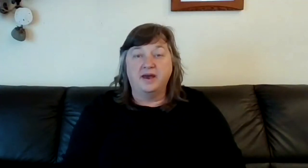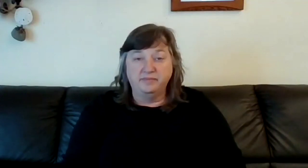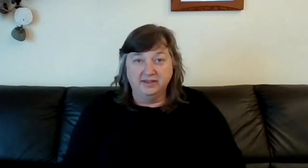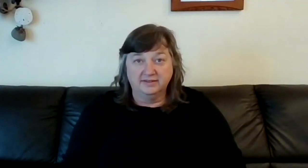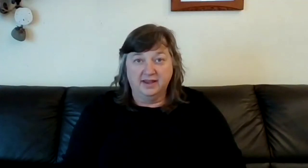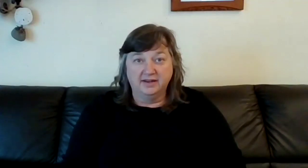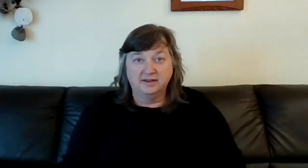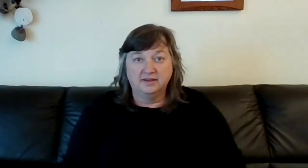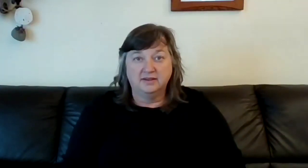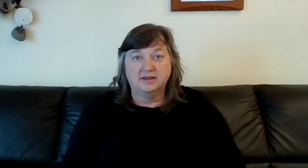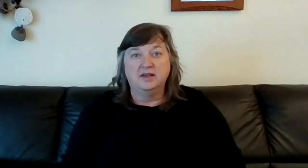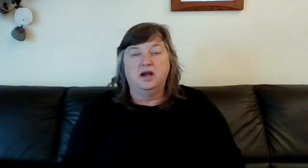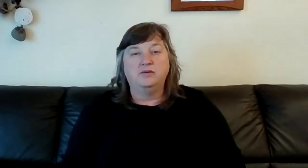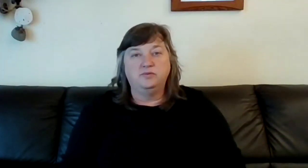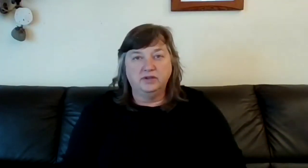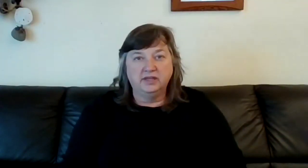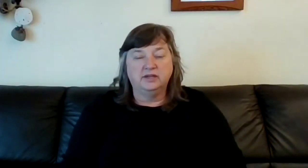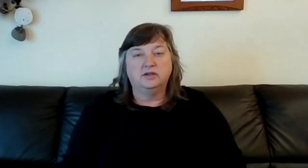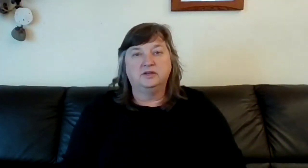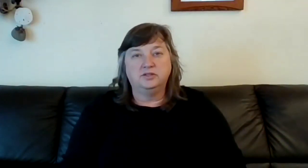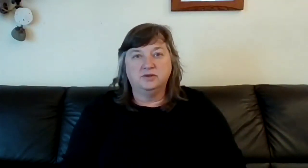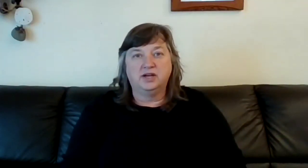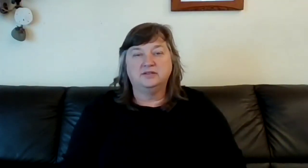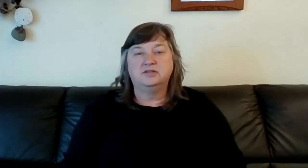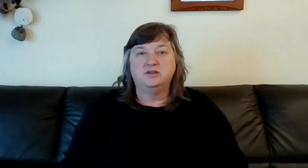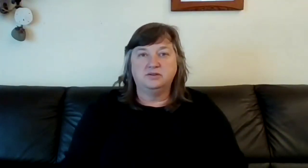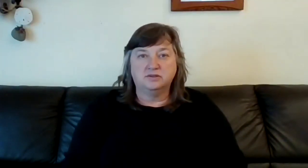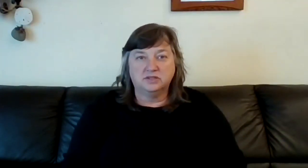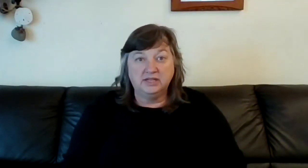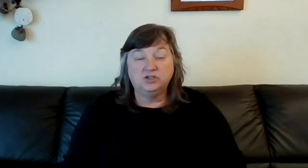That being said, I would really encourage you guys to teach